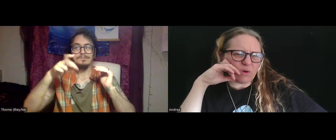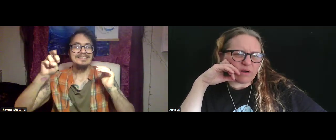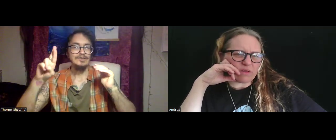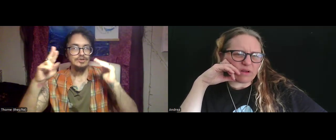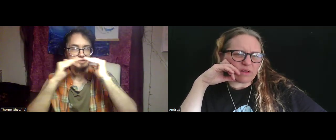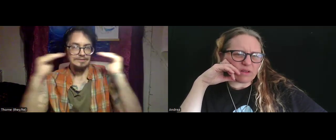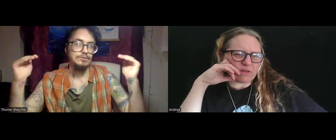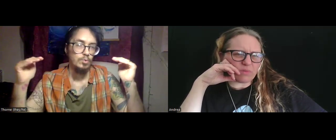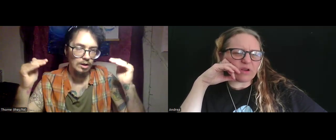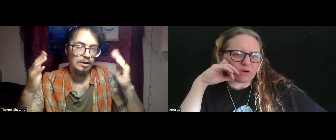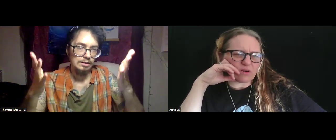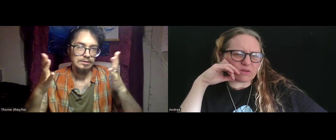where the pure